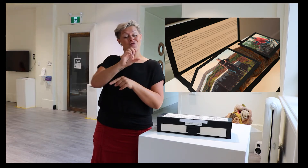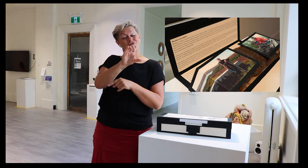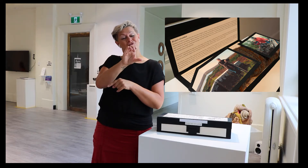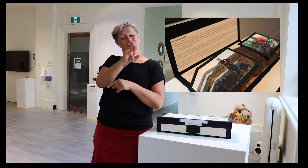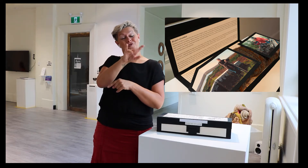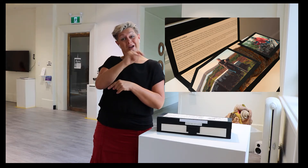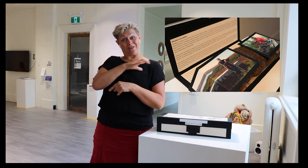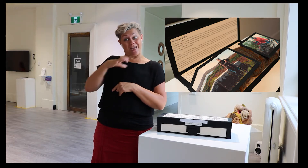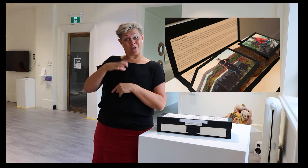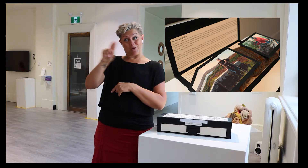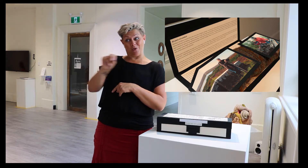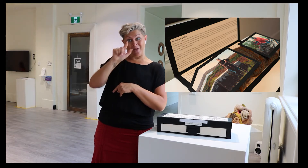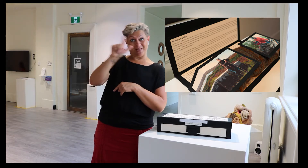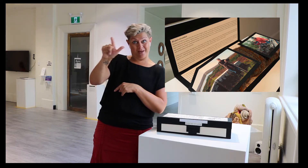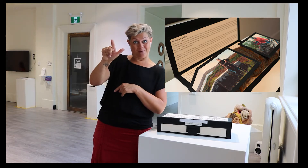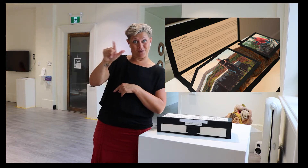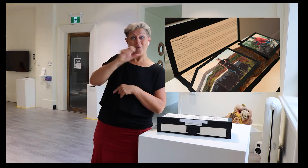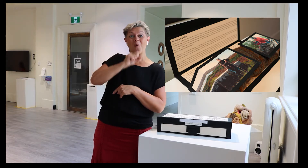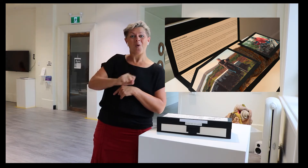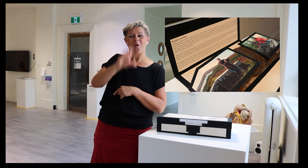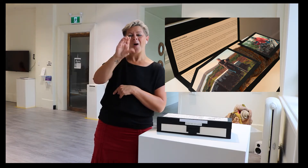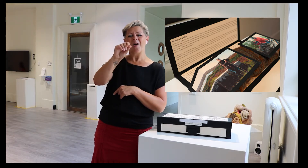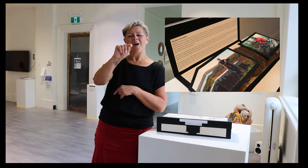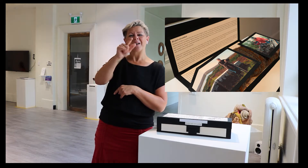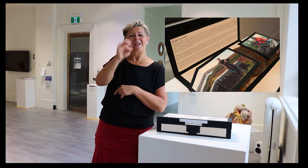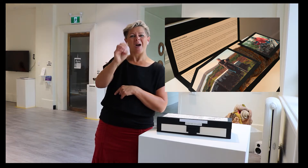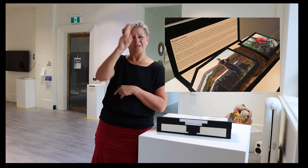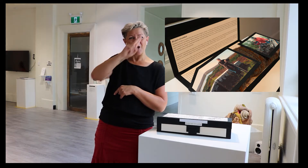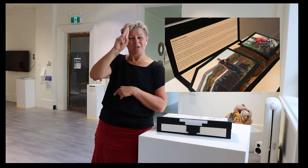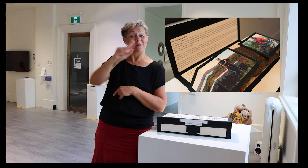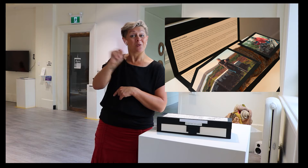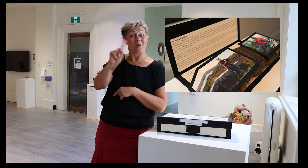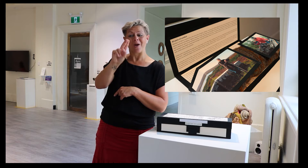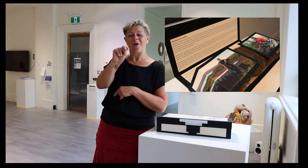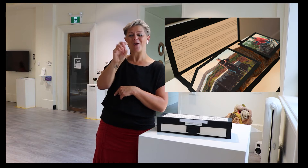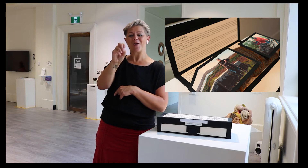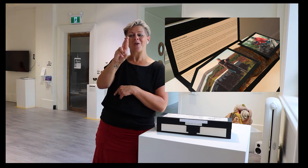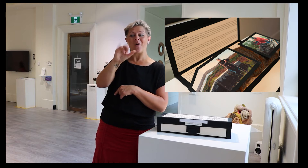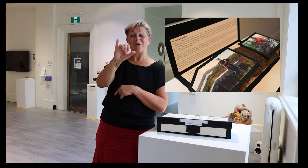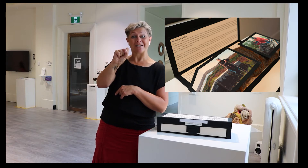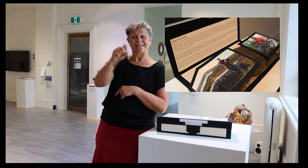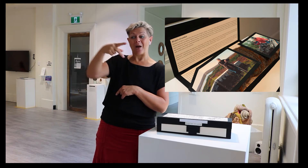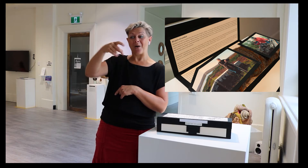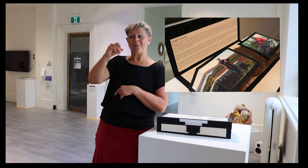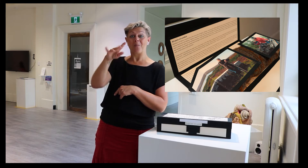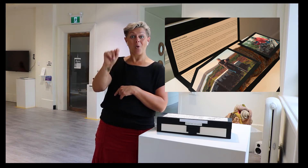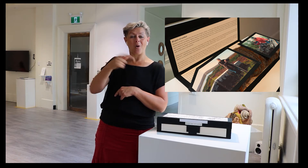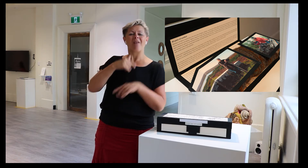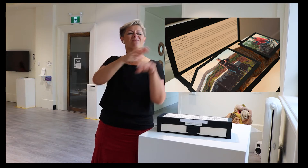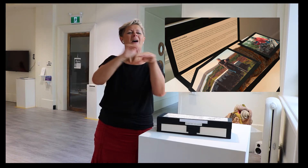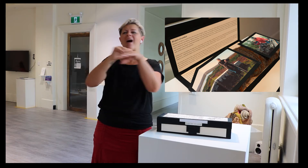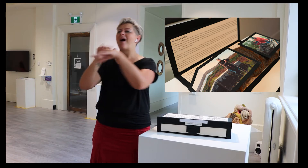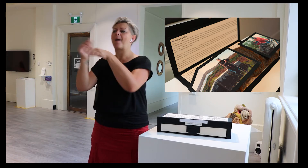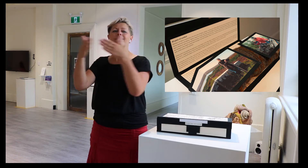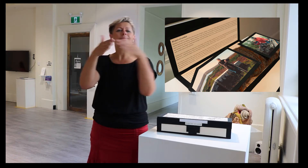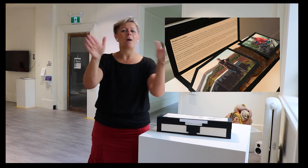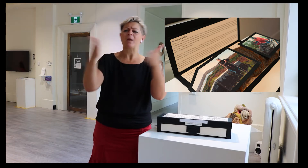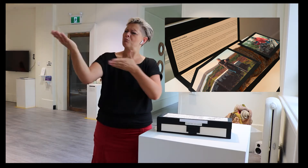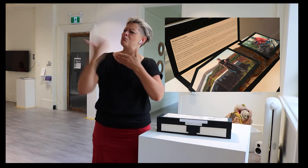of Newfoundland and Labrador at the Old Cottage Hospital in Norris Point, I invited the public to bring me their woolen